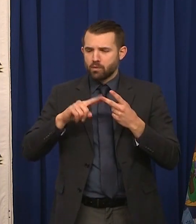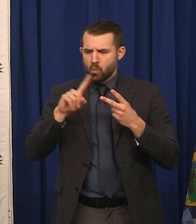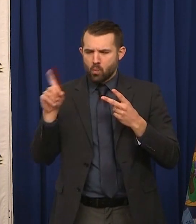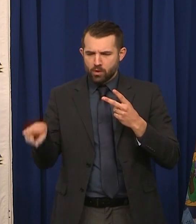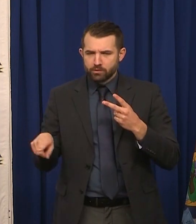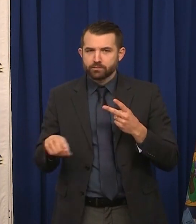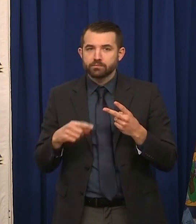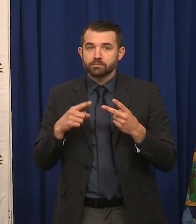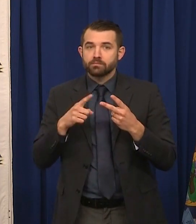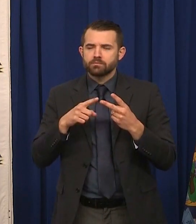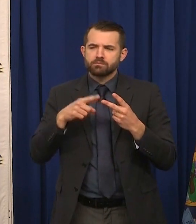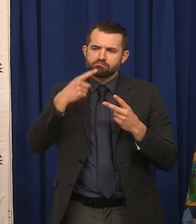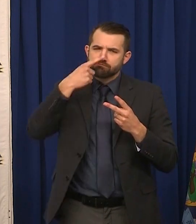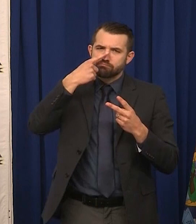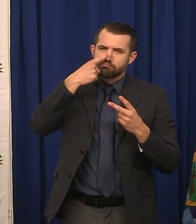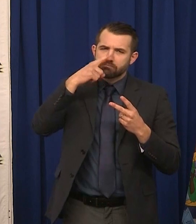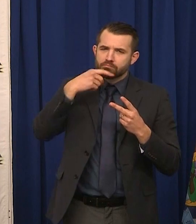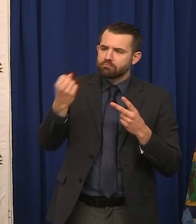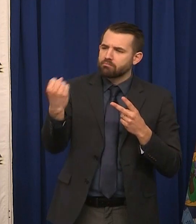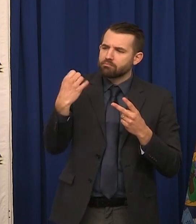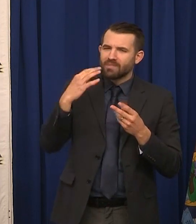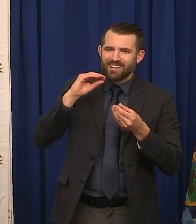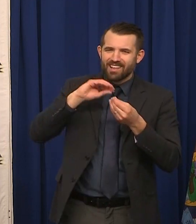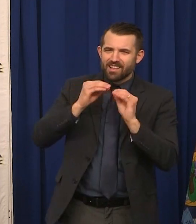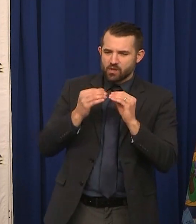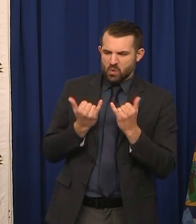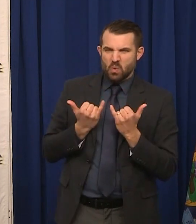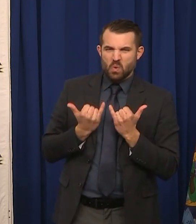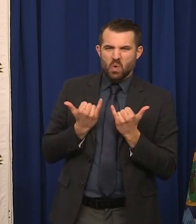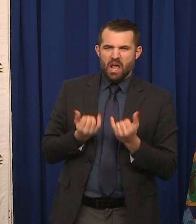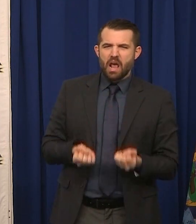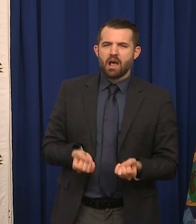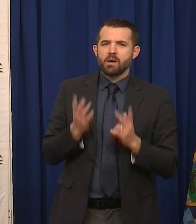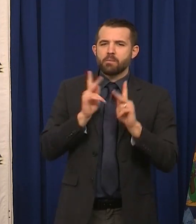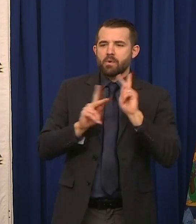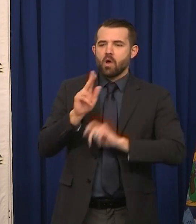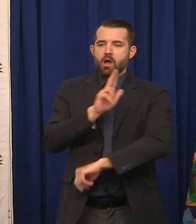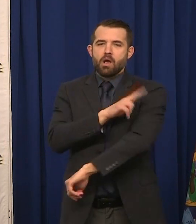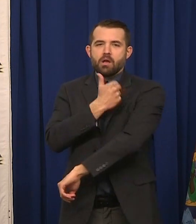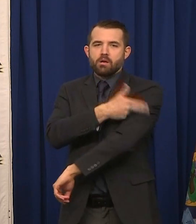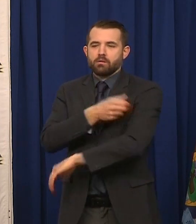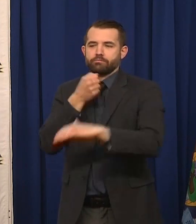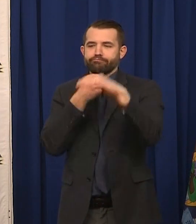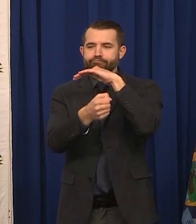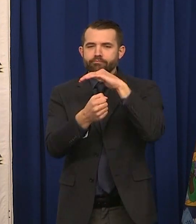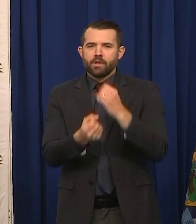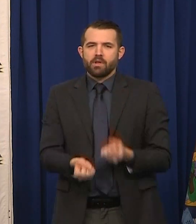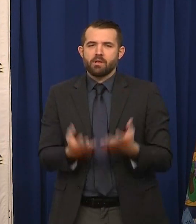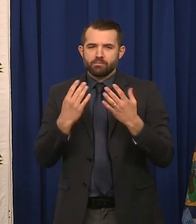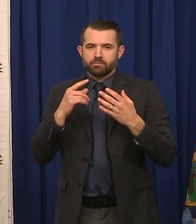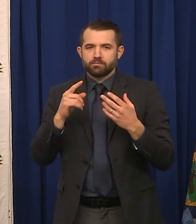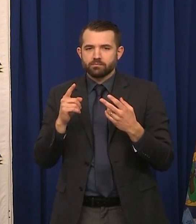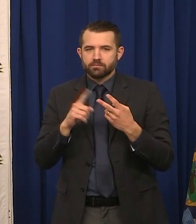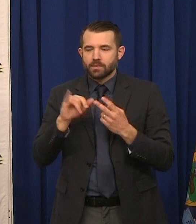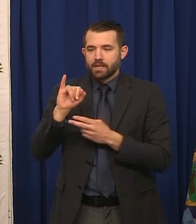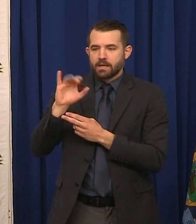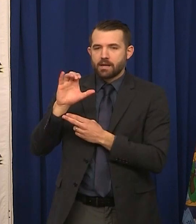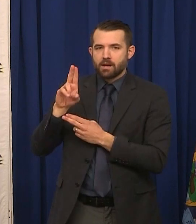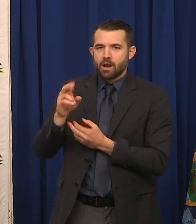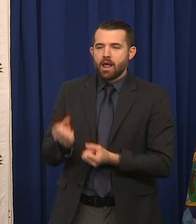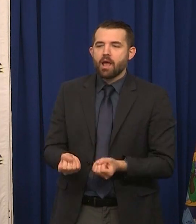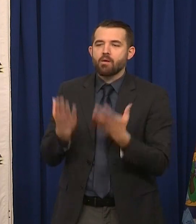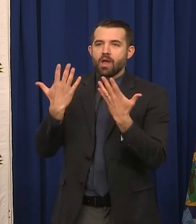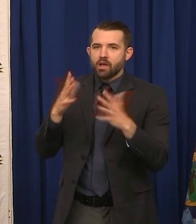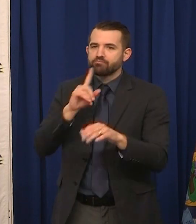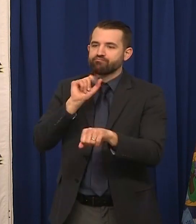provide current data on hospitalizations, ICU bed usage, and ventilator usage among